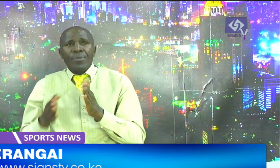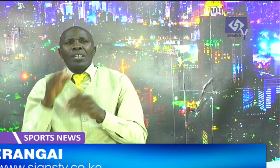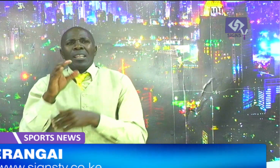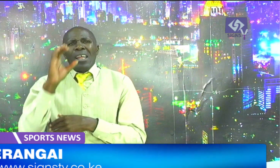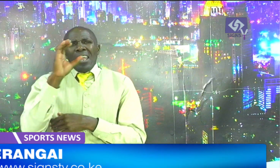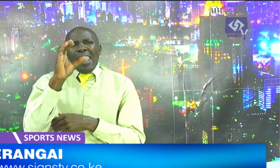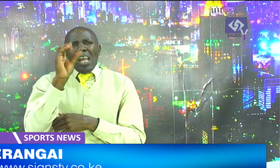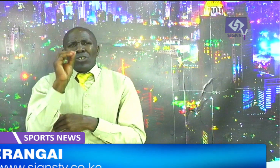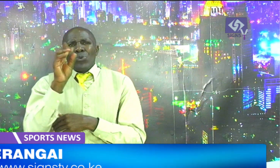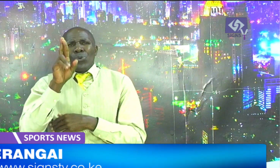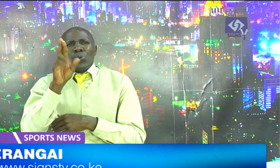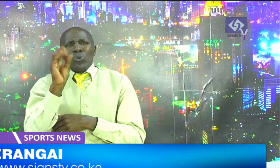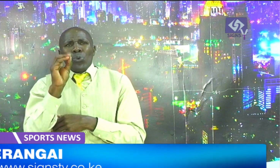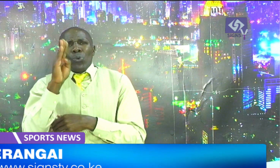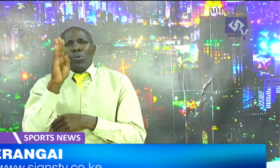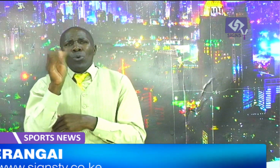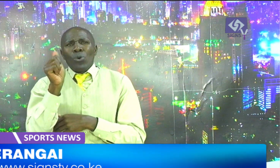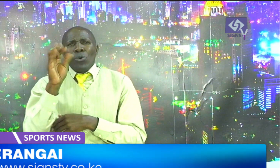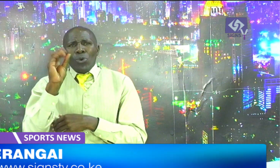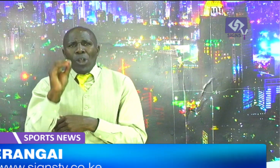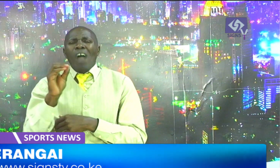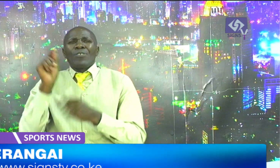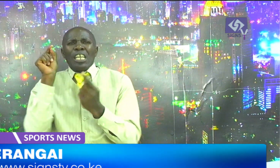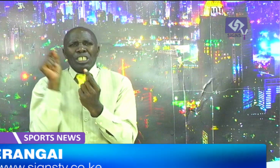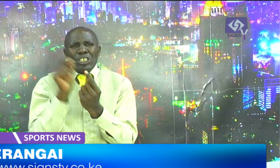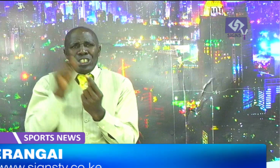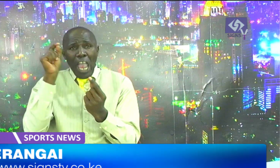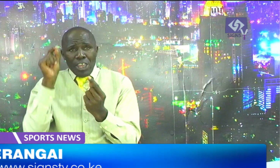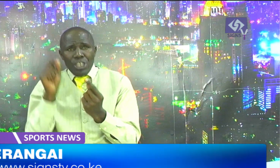United 8-0 in preparations for the Carabao Test.